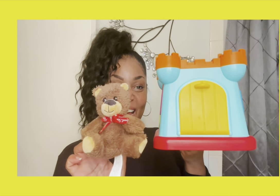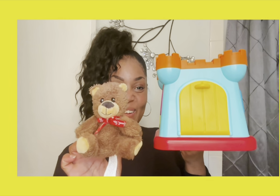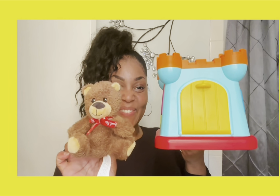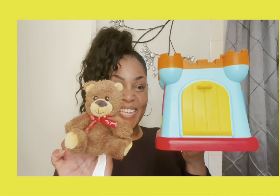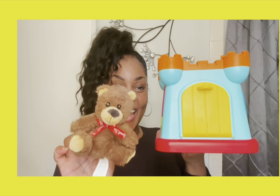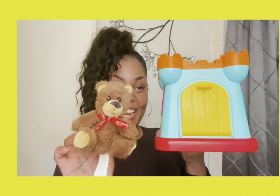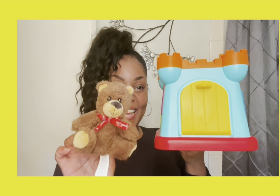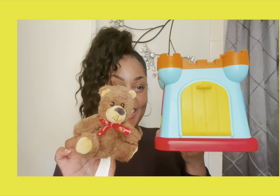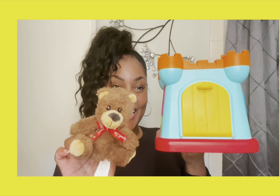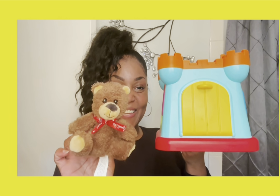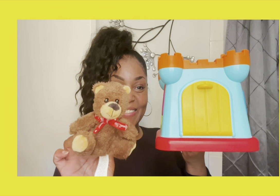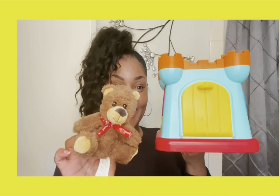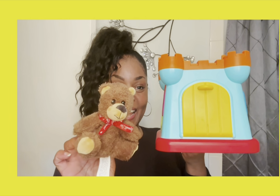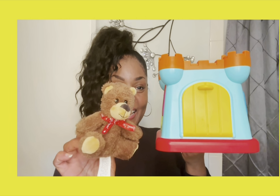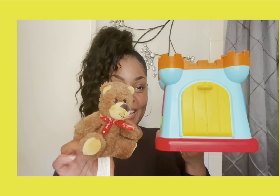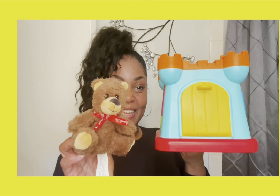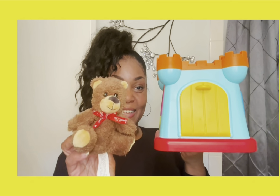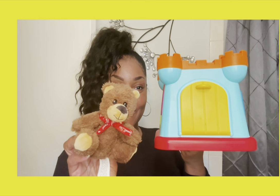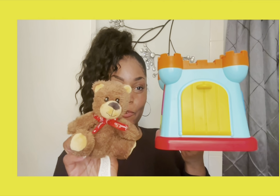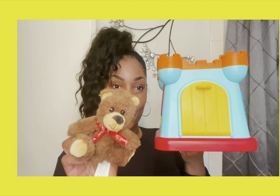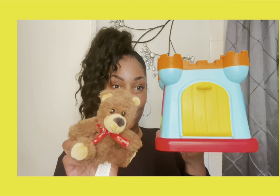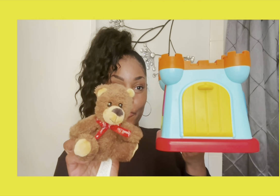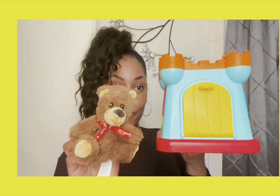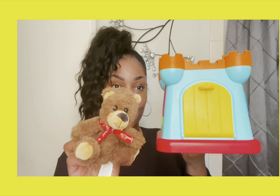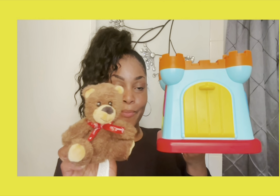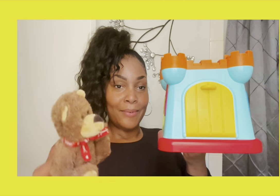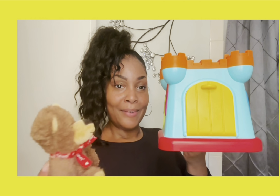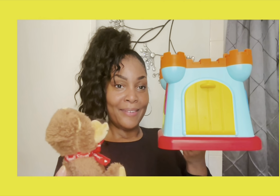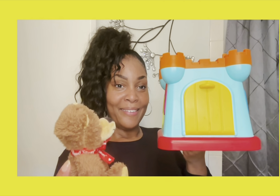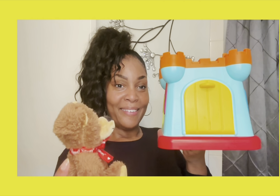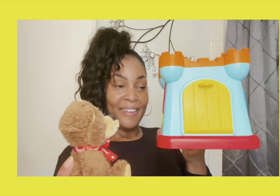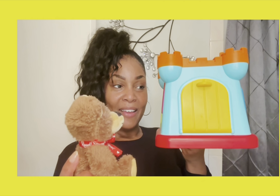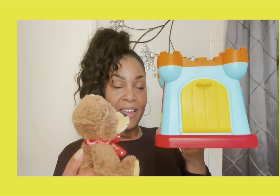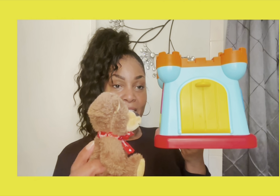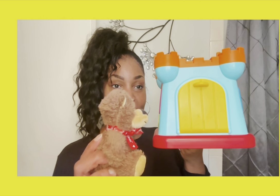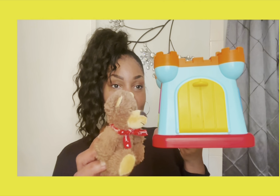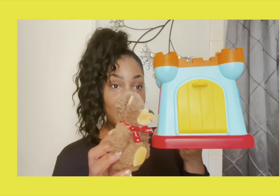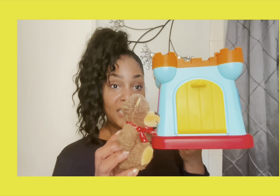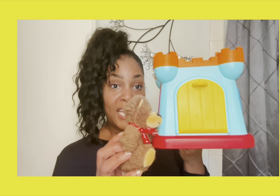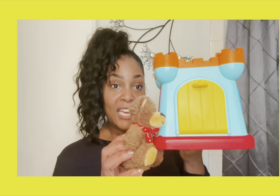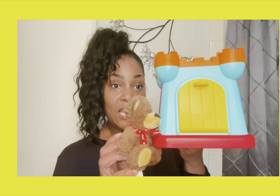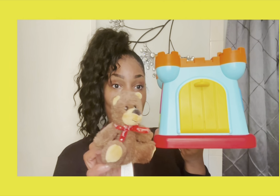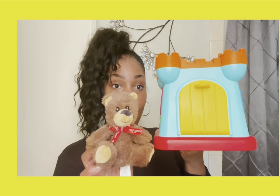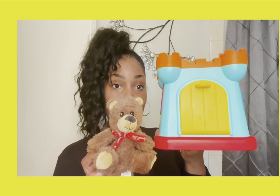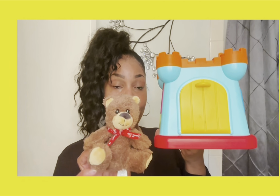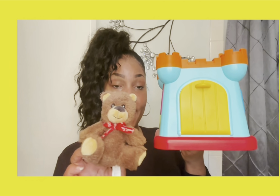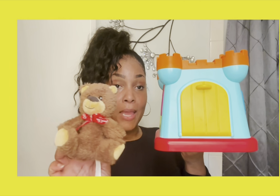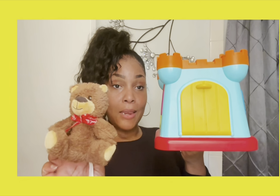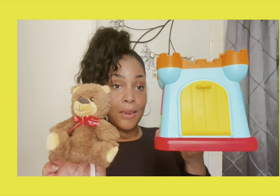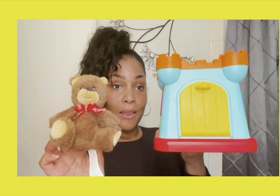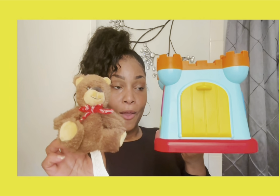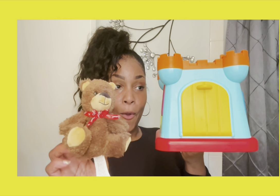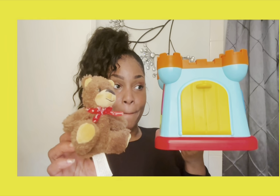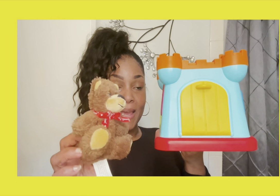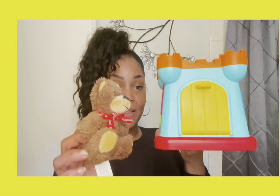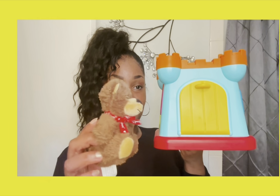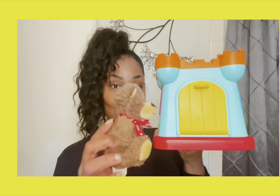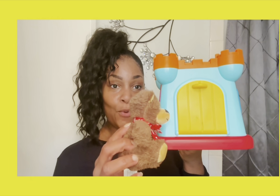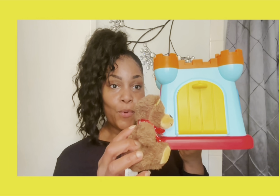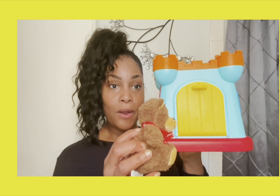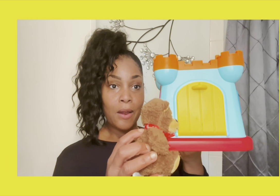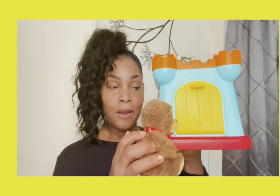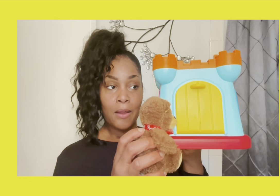Good job, Teddy. Thank you, Teddy. You're welcome. Can Teddy open?